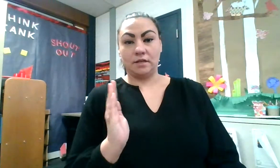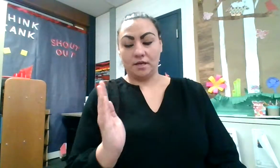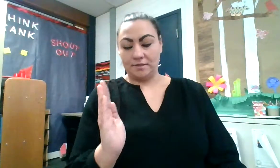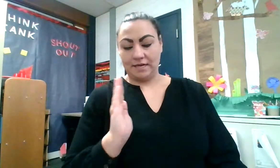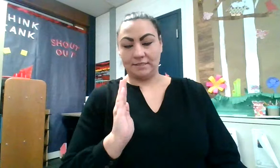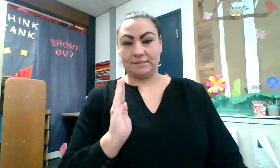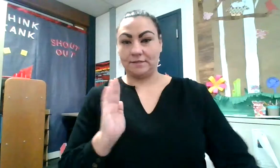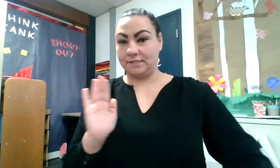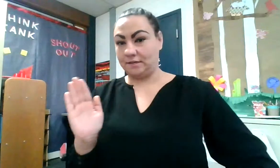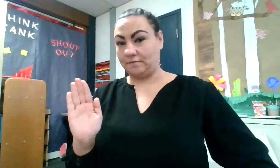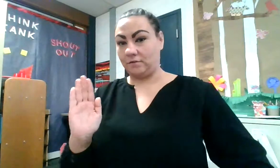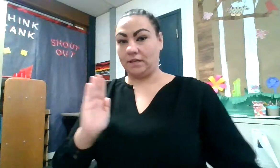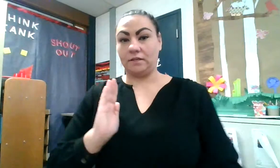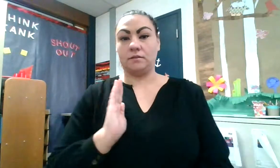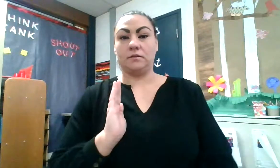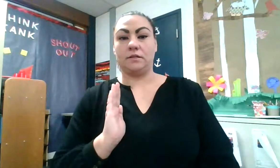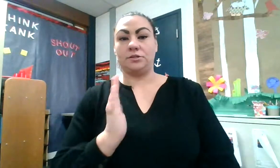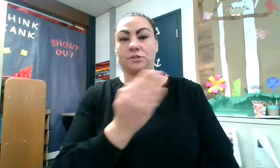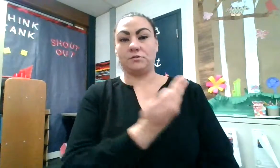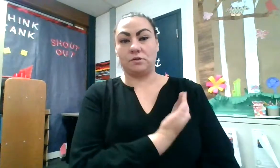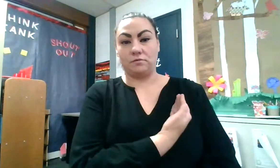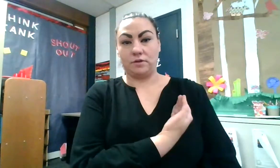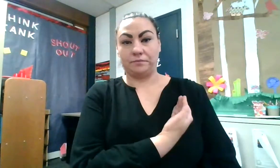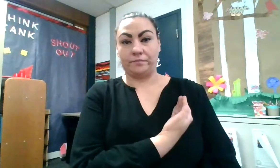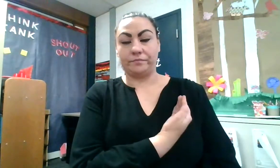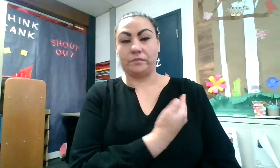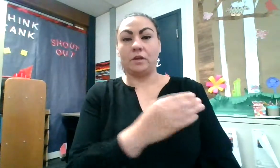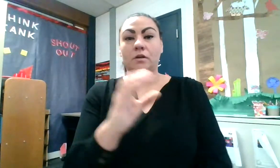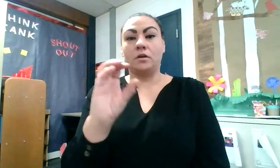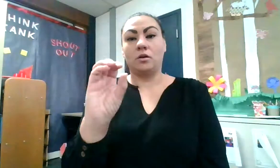The hand starts here, full hand, and it just goes over.